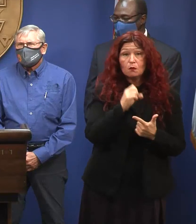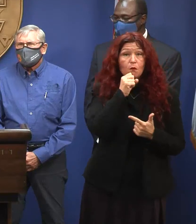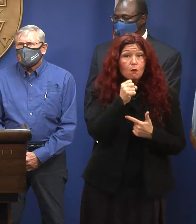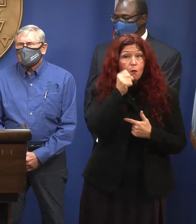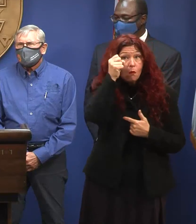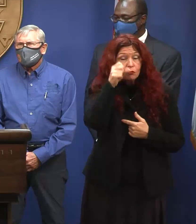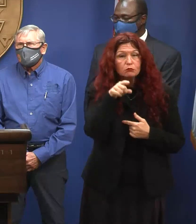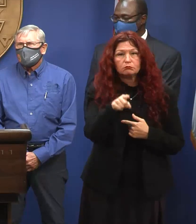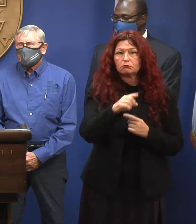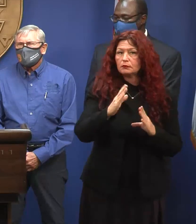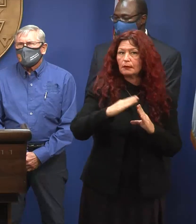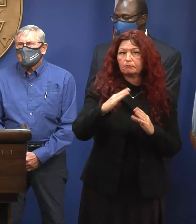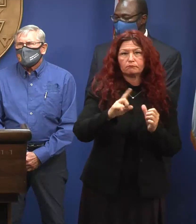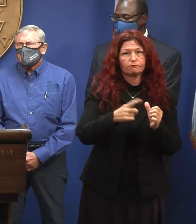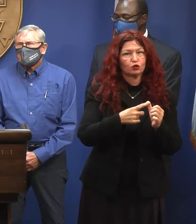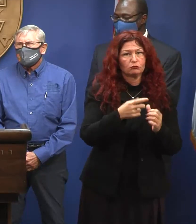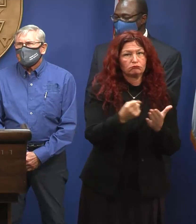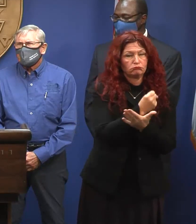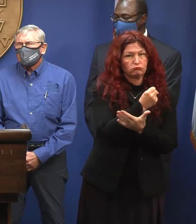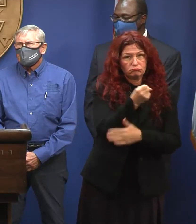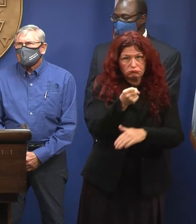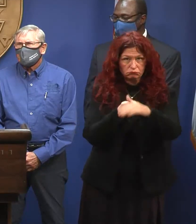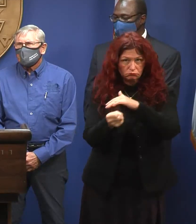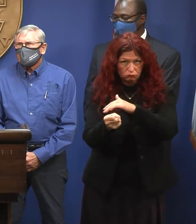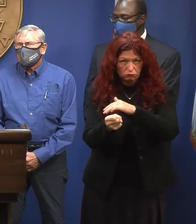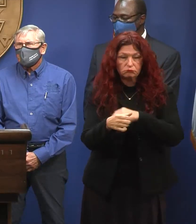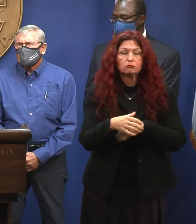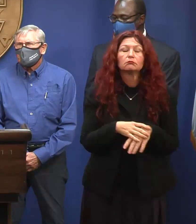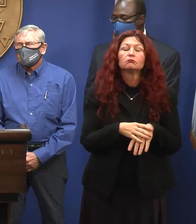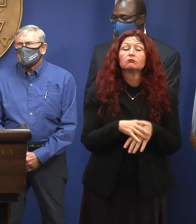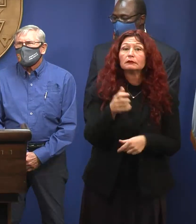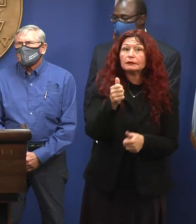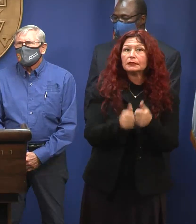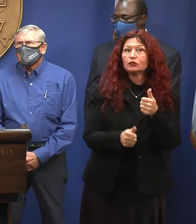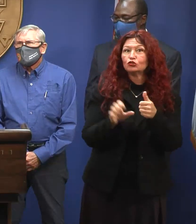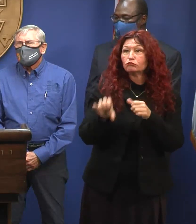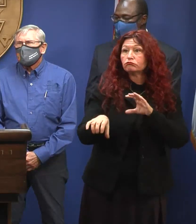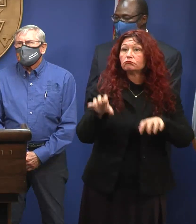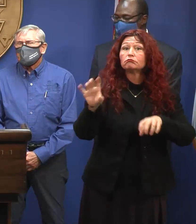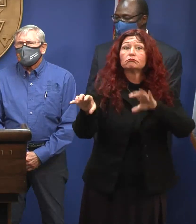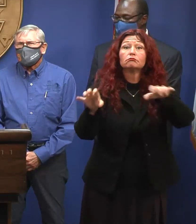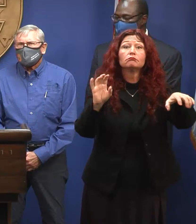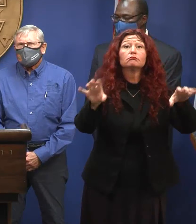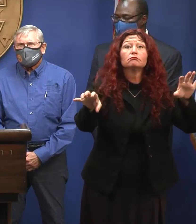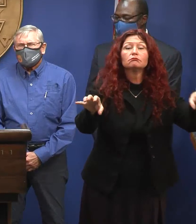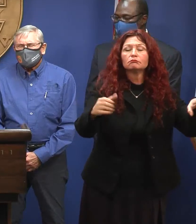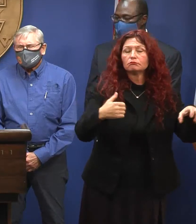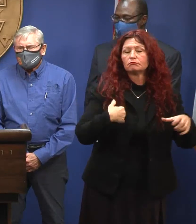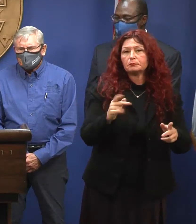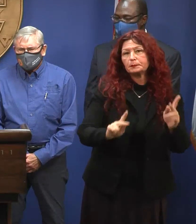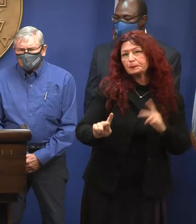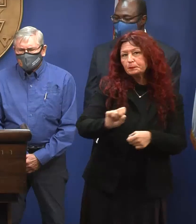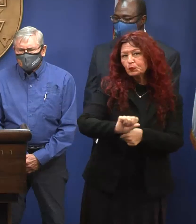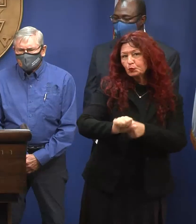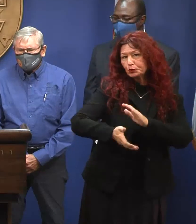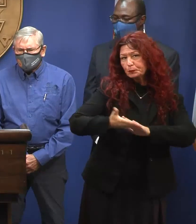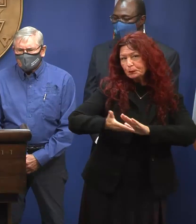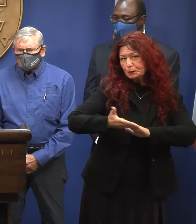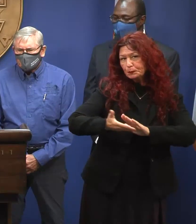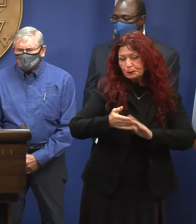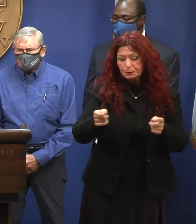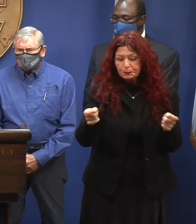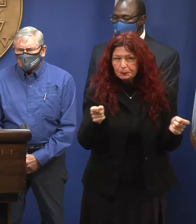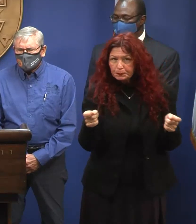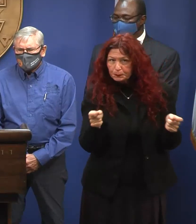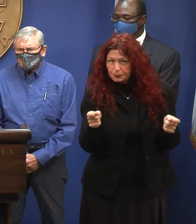evacuation to those centers. And we will have trained county employees to operate our evacuation centers during emergencies. And we